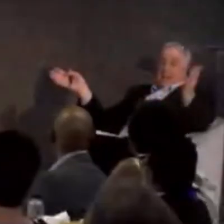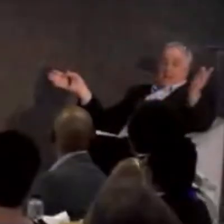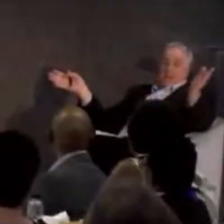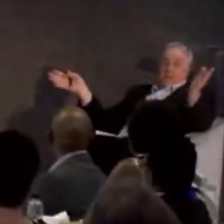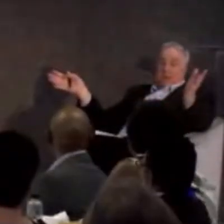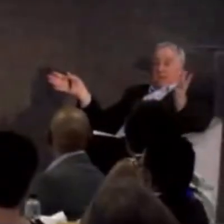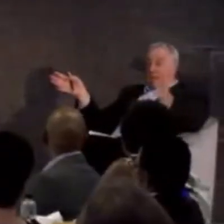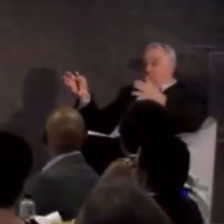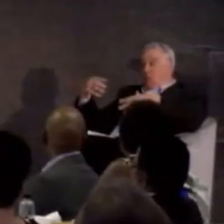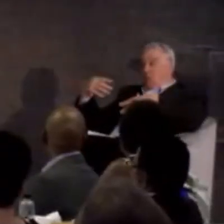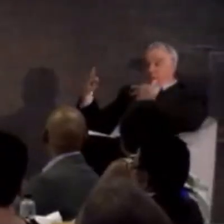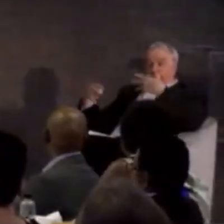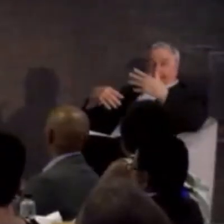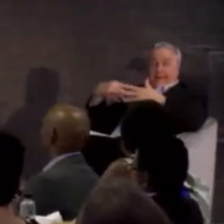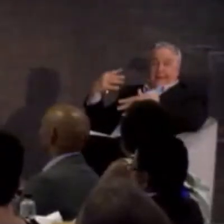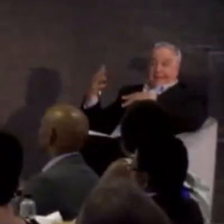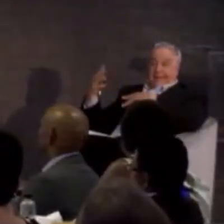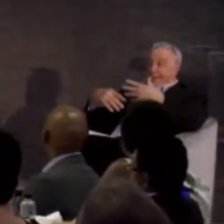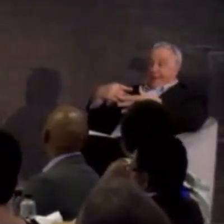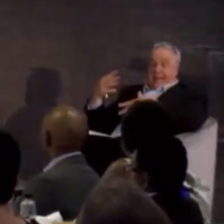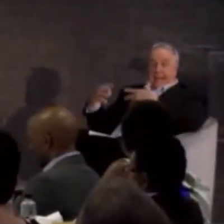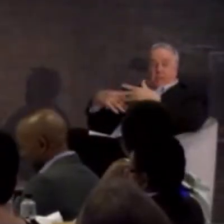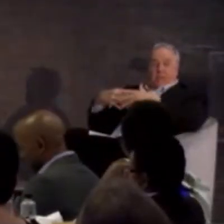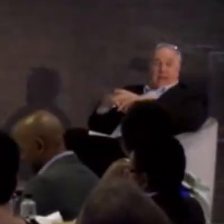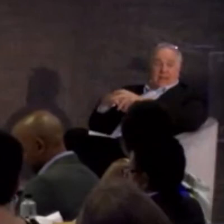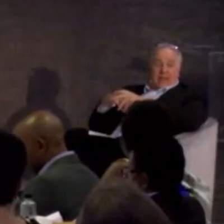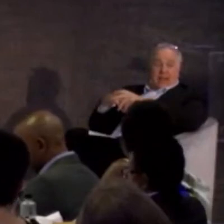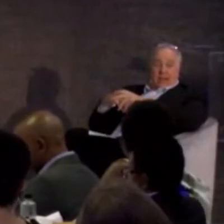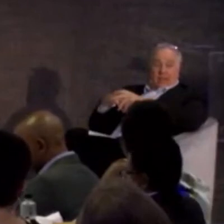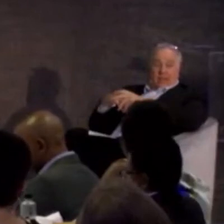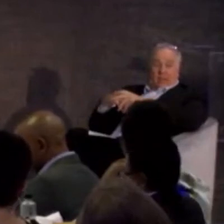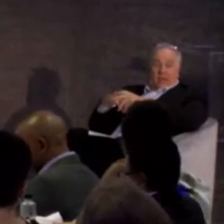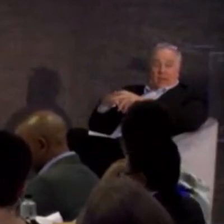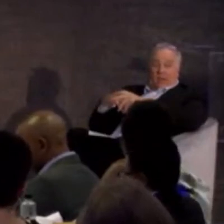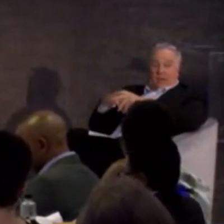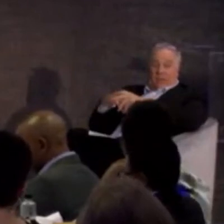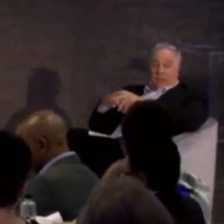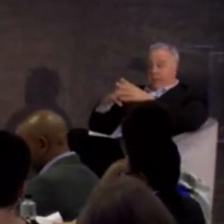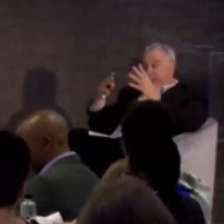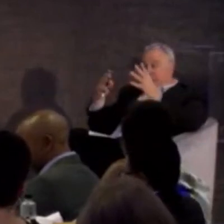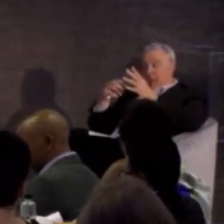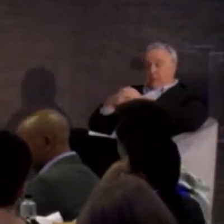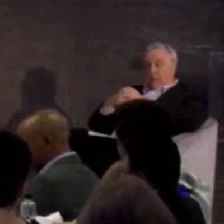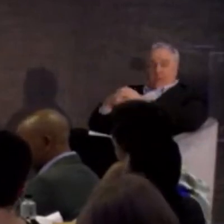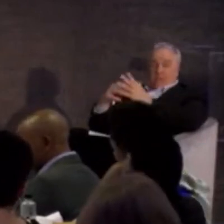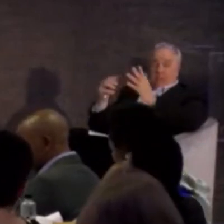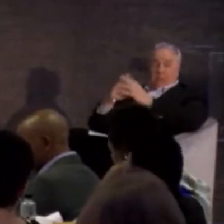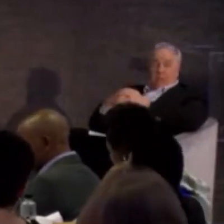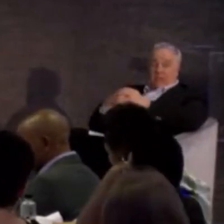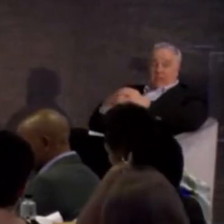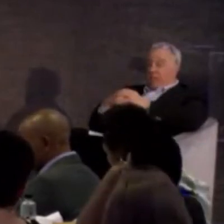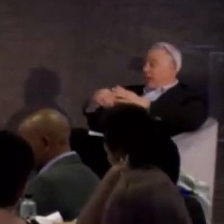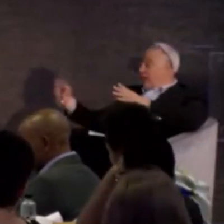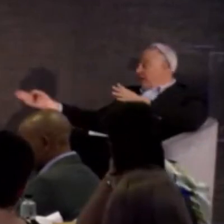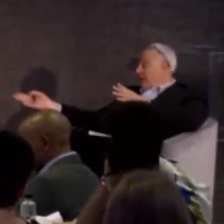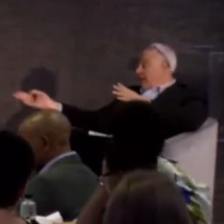the needle's moving, if there's more engagement and understanding of the whole notion of corruption and becoming more difficult, maybe that's a